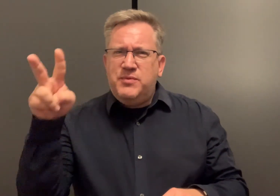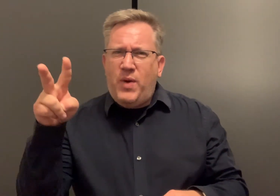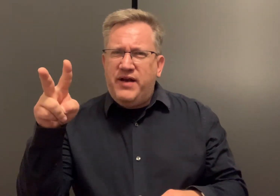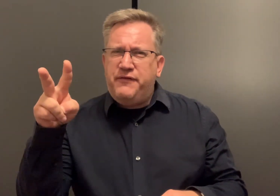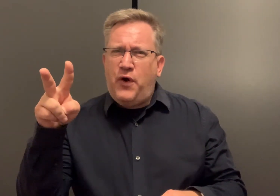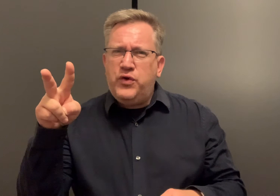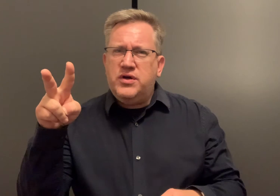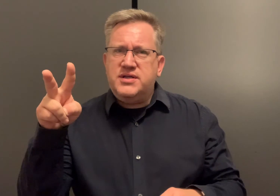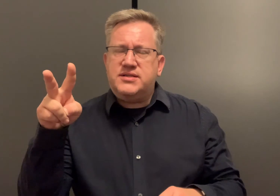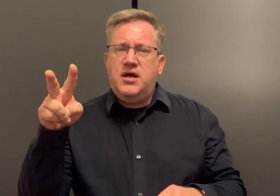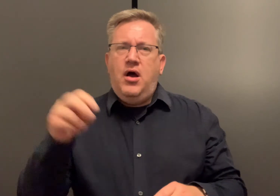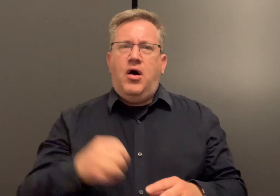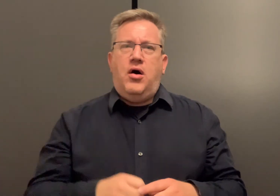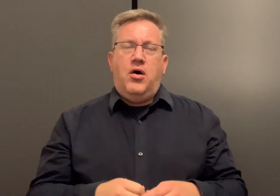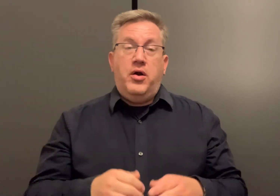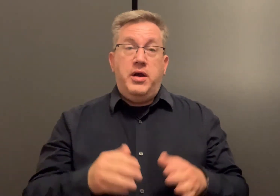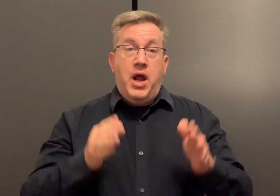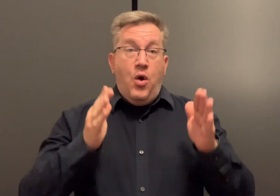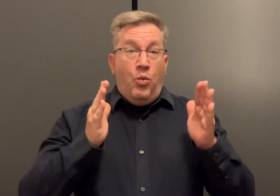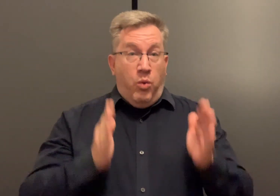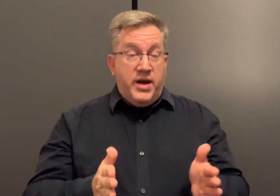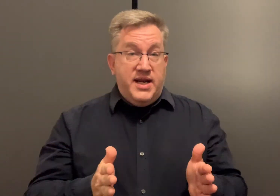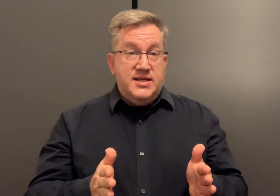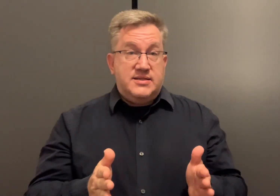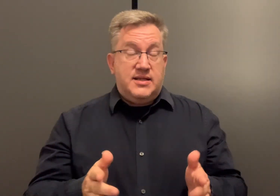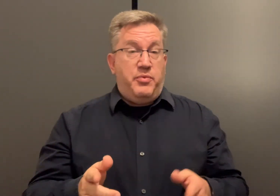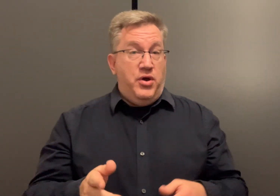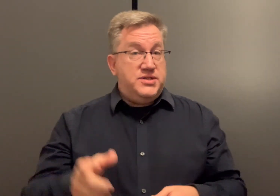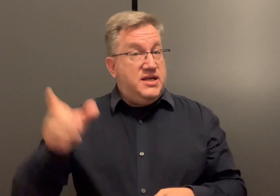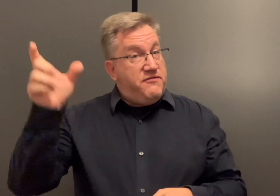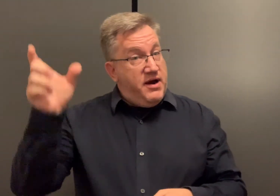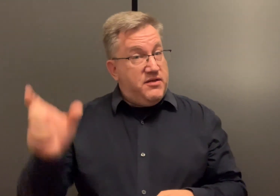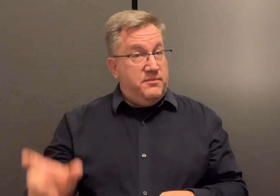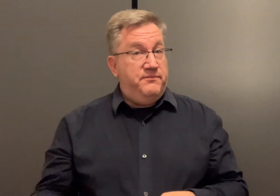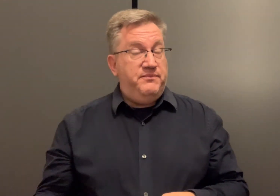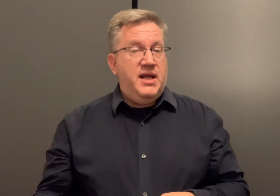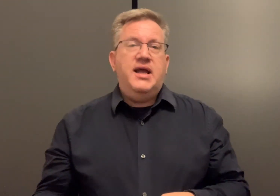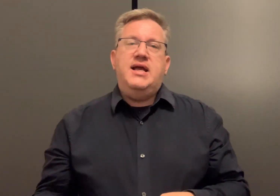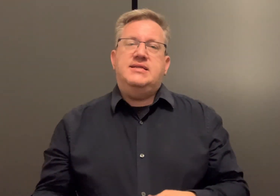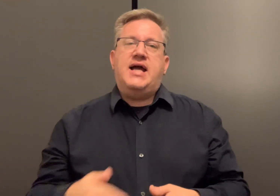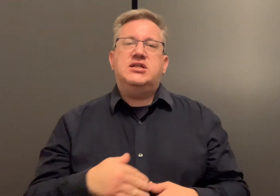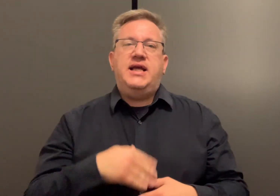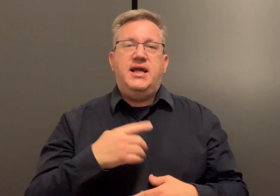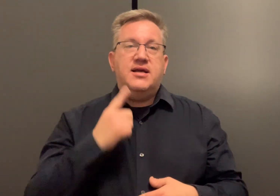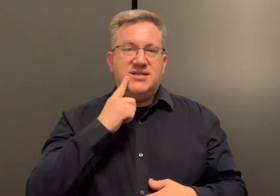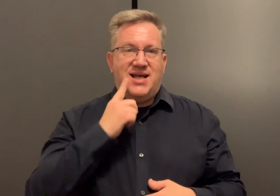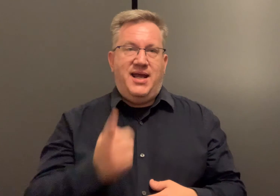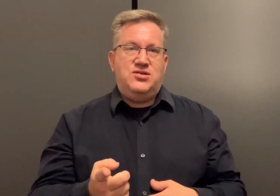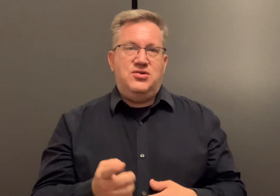way to focus on what it is that the person in front of them is actually saying to them.